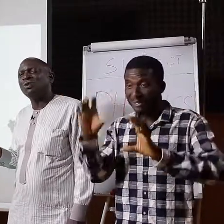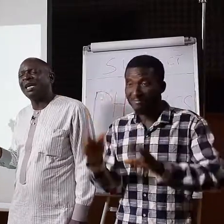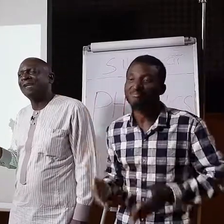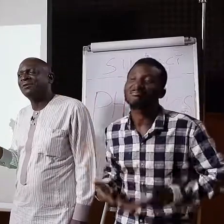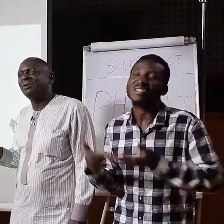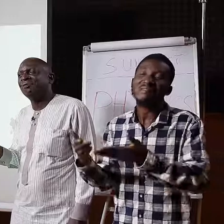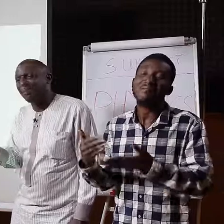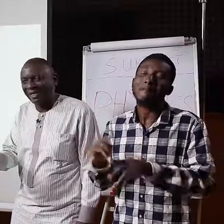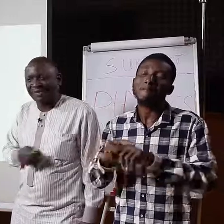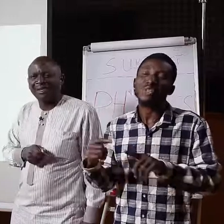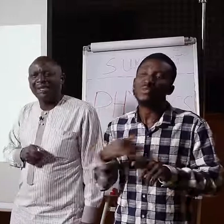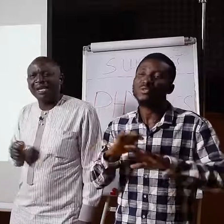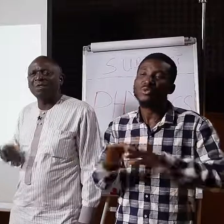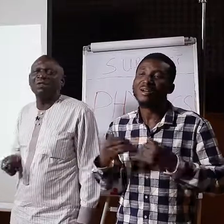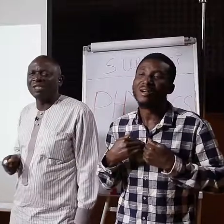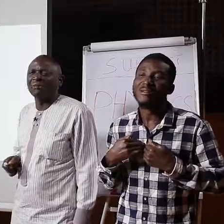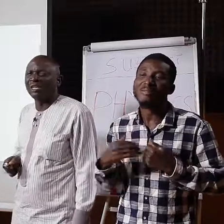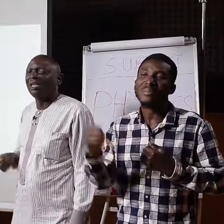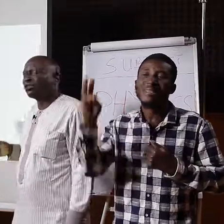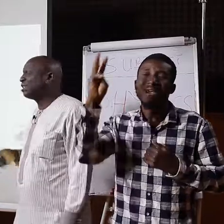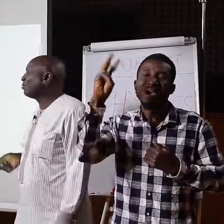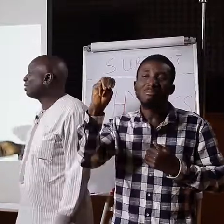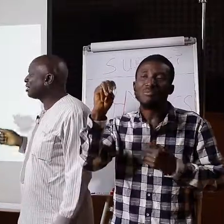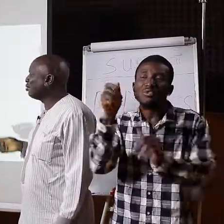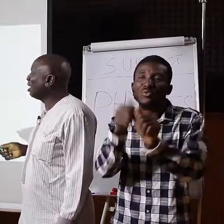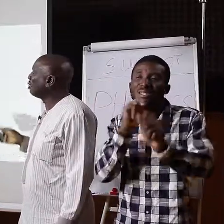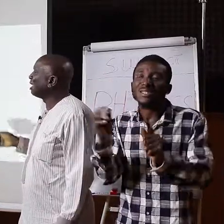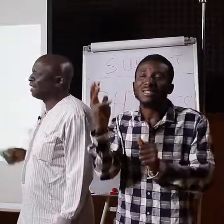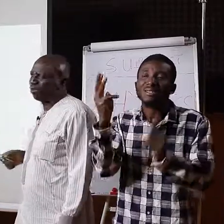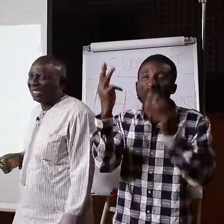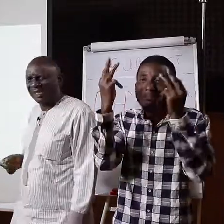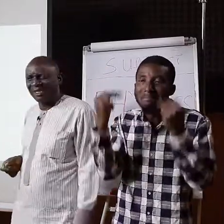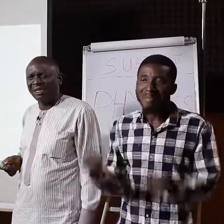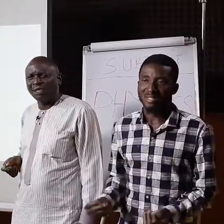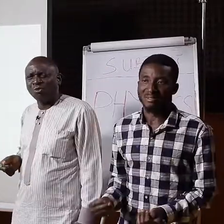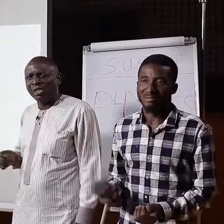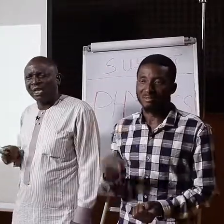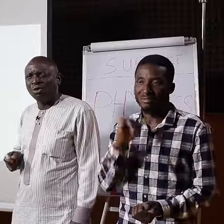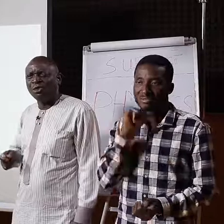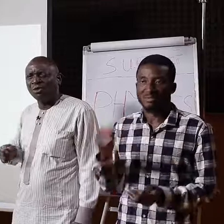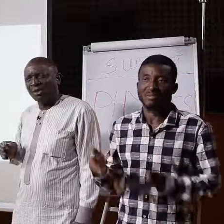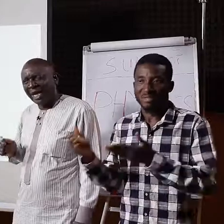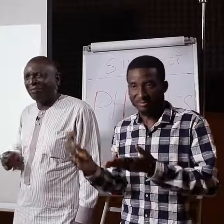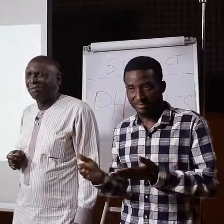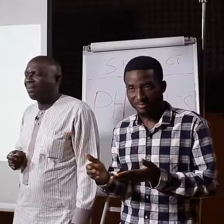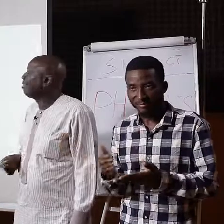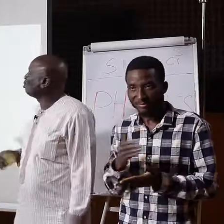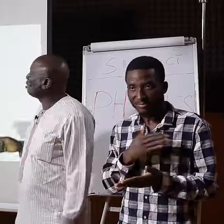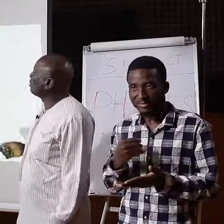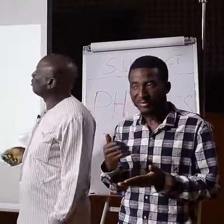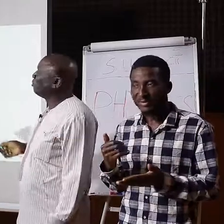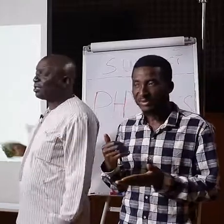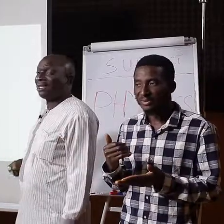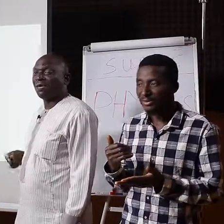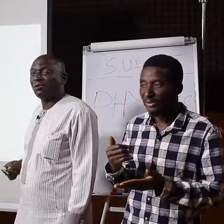we don't have mass. M is not given. So therefore, there's no how we can calculate T without M.